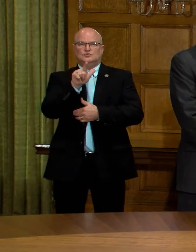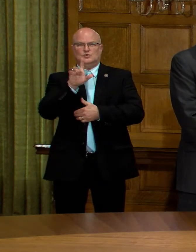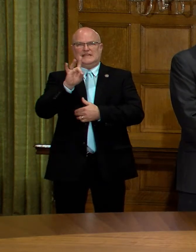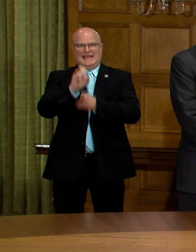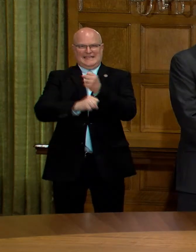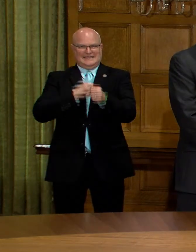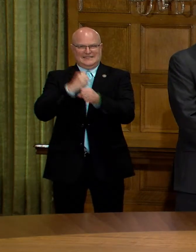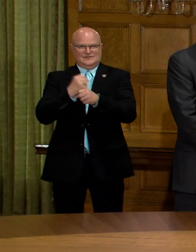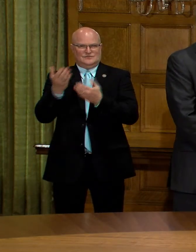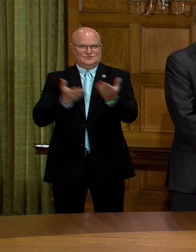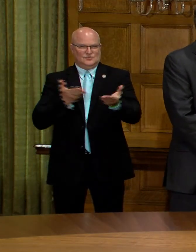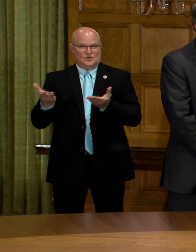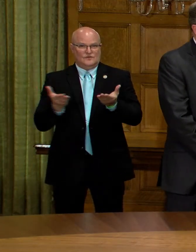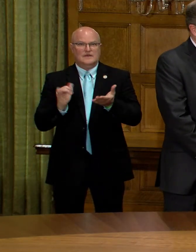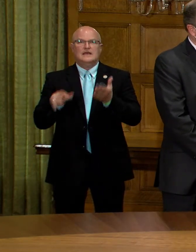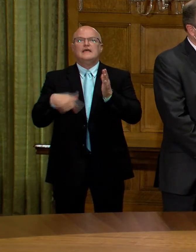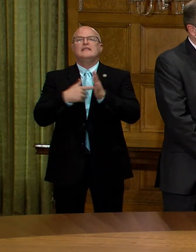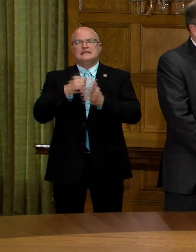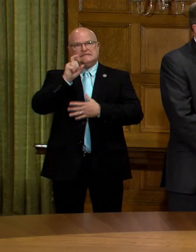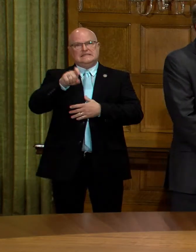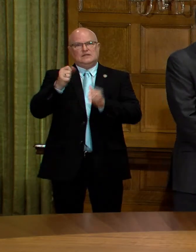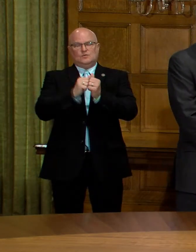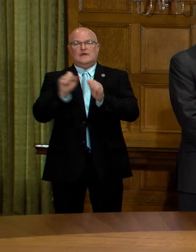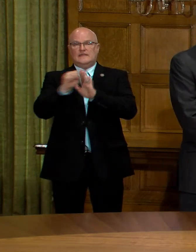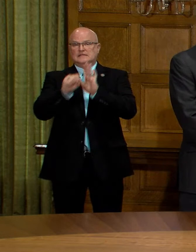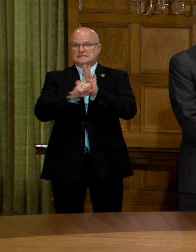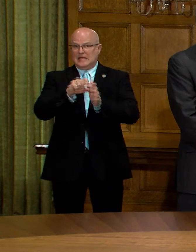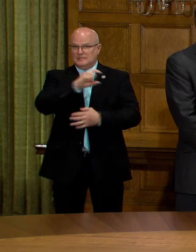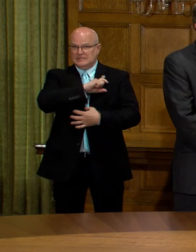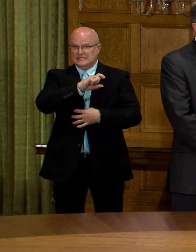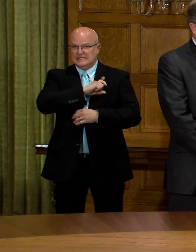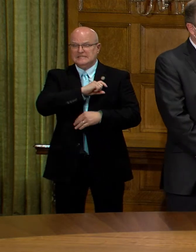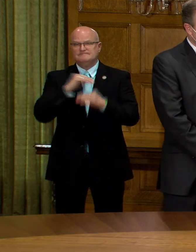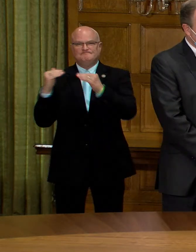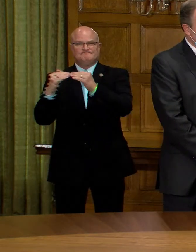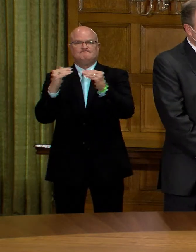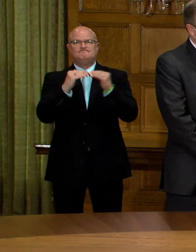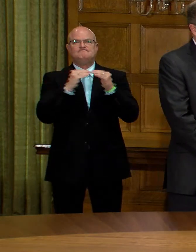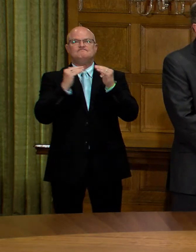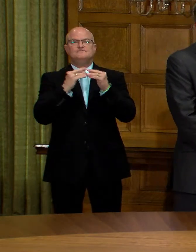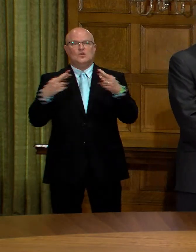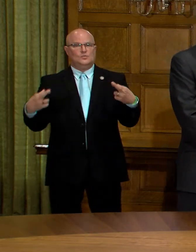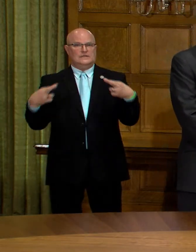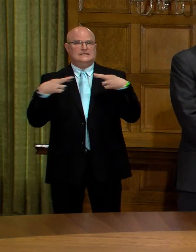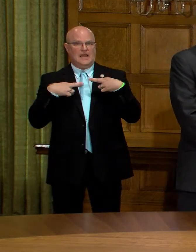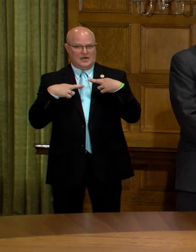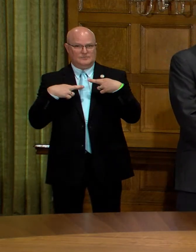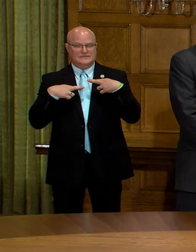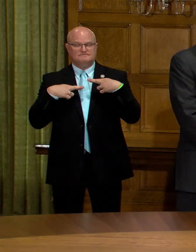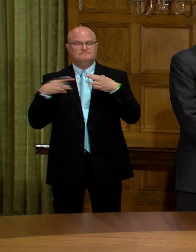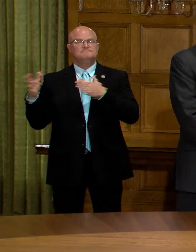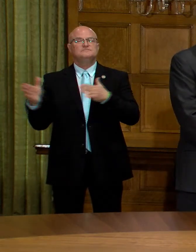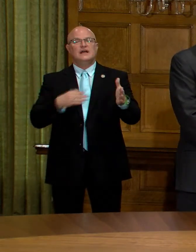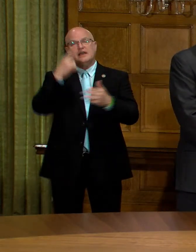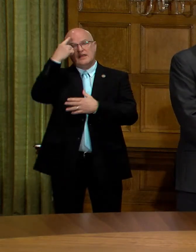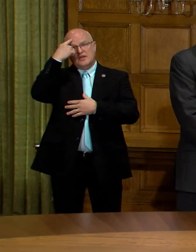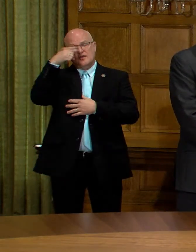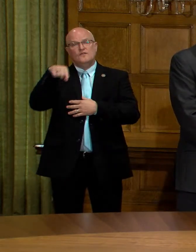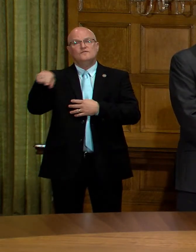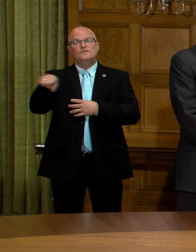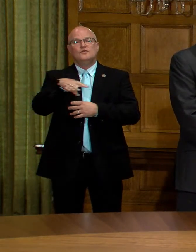is something that is much needed with our state police to equalize them with the retirement provisions